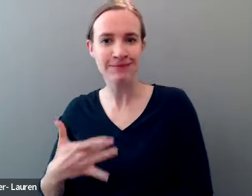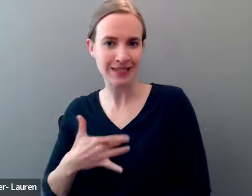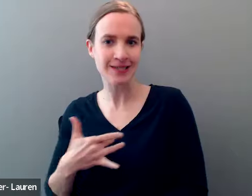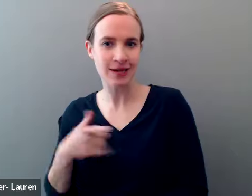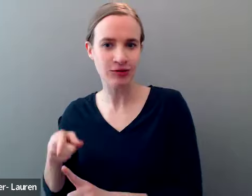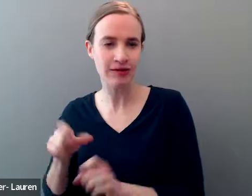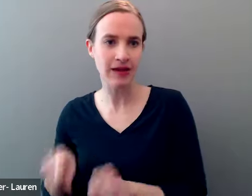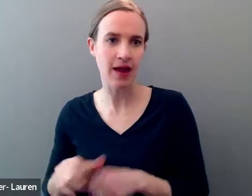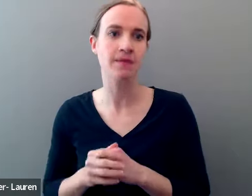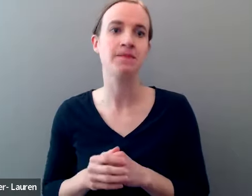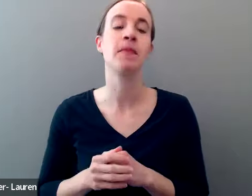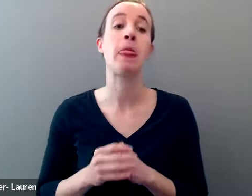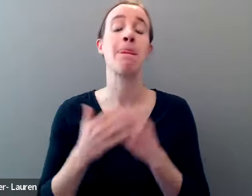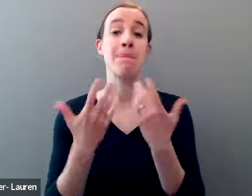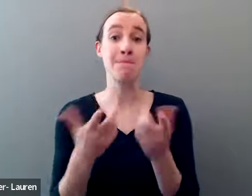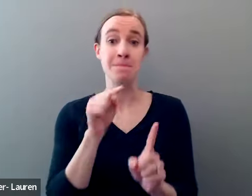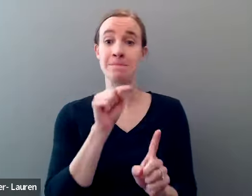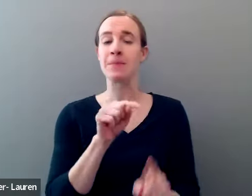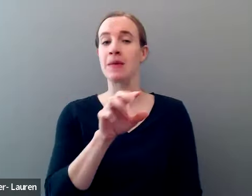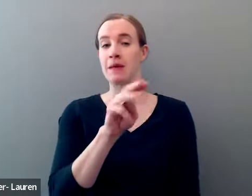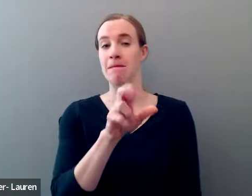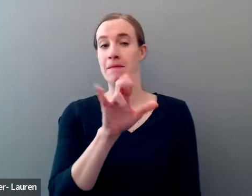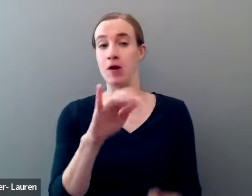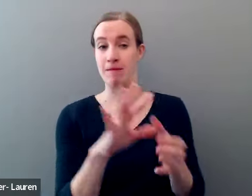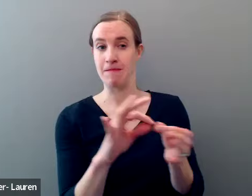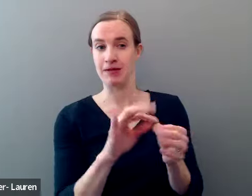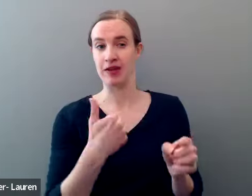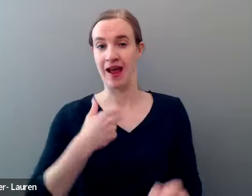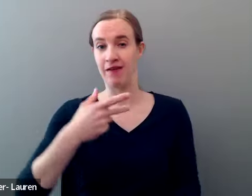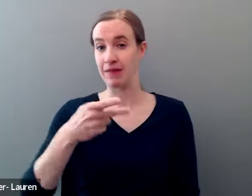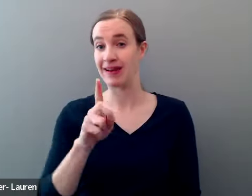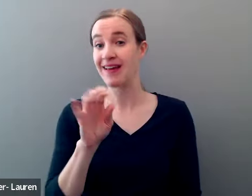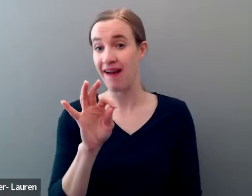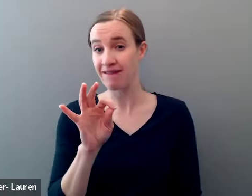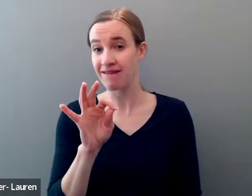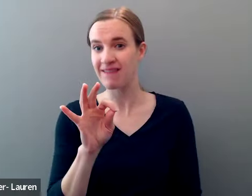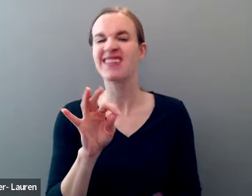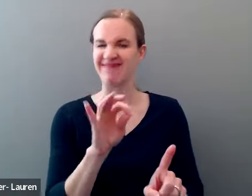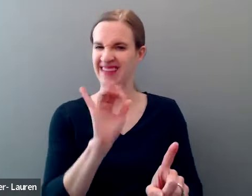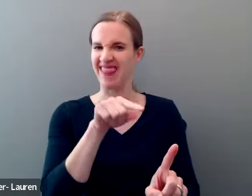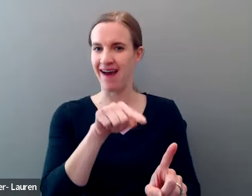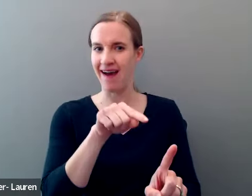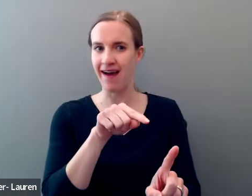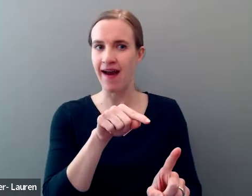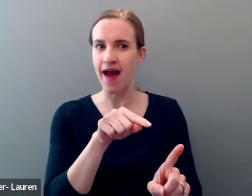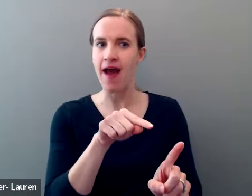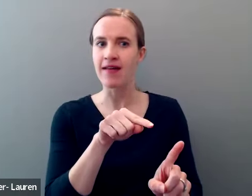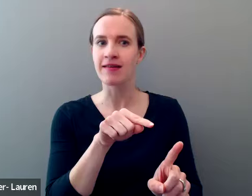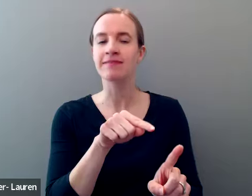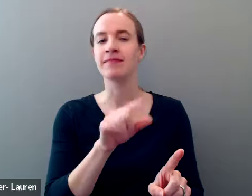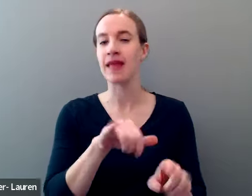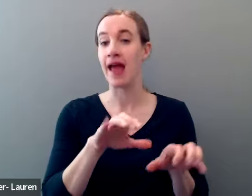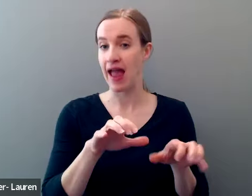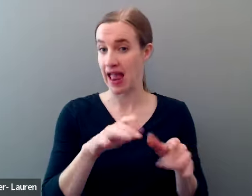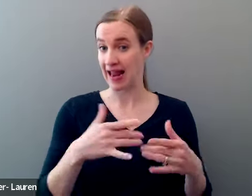And so the PDF that Mary mentions is this activity that we're going to do is in there.